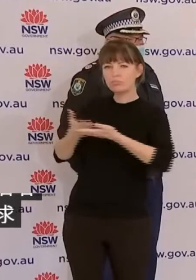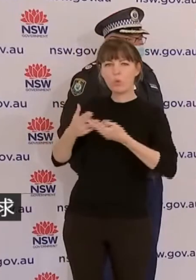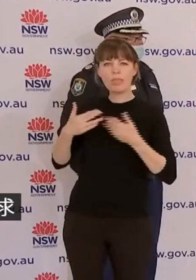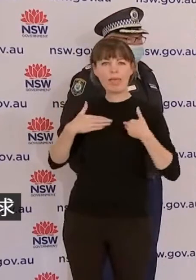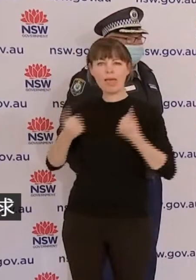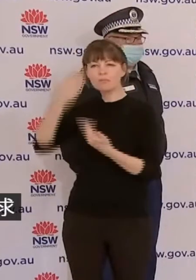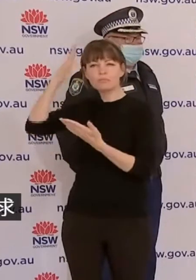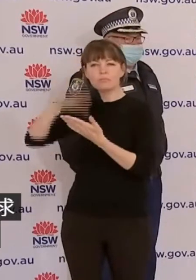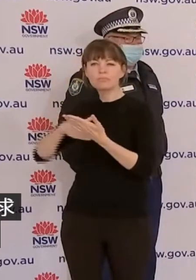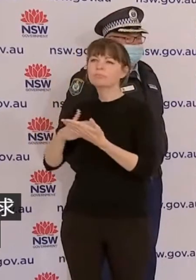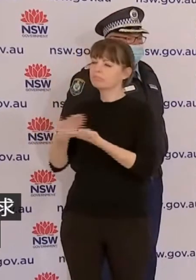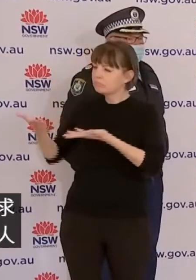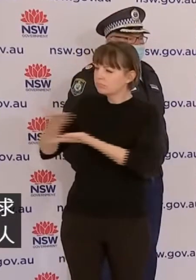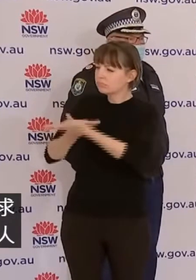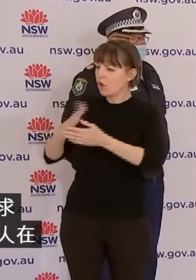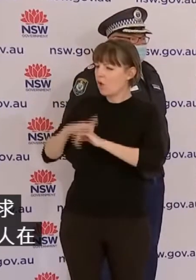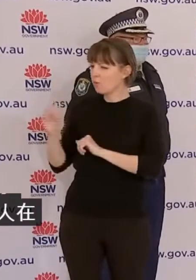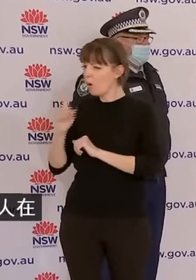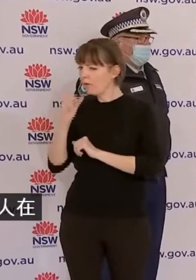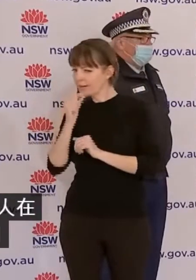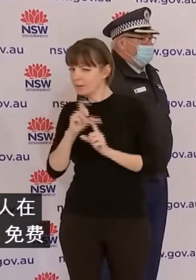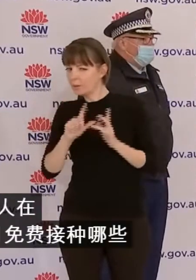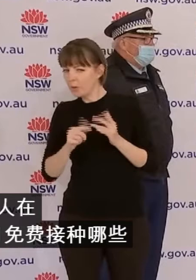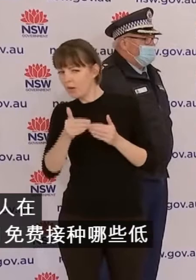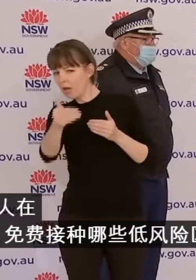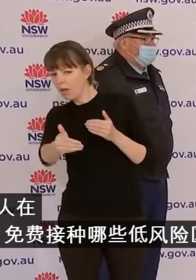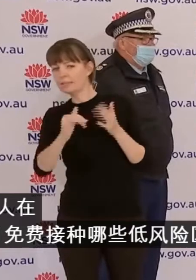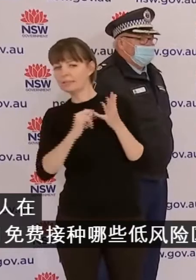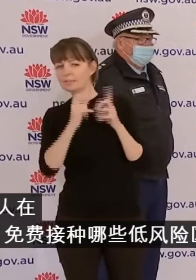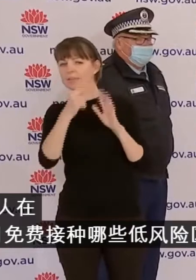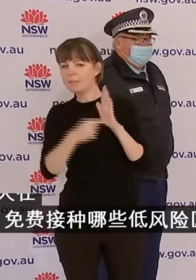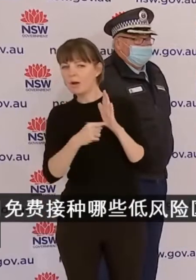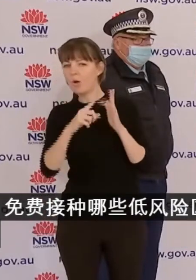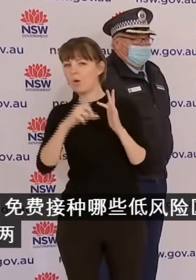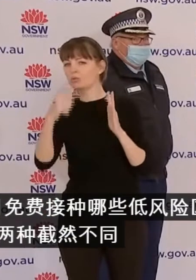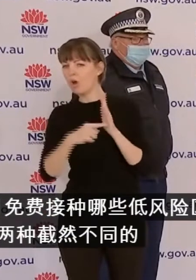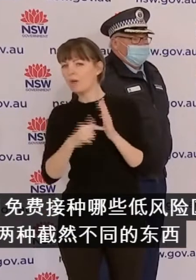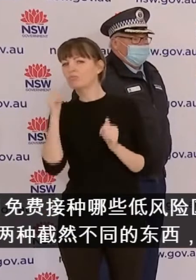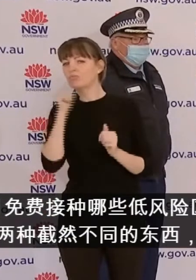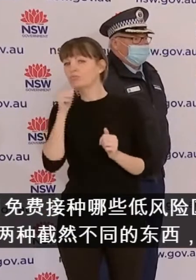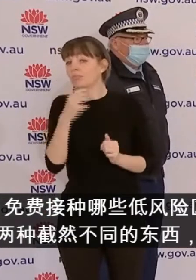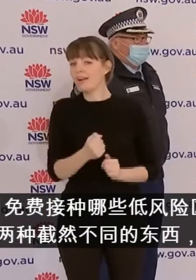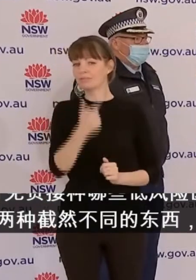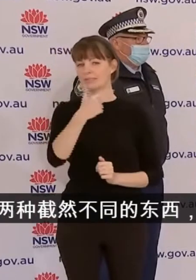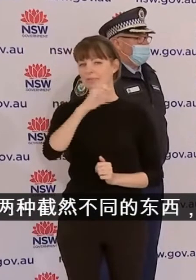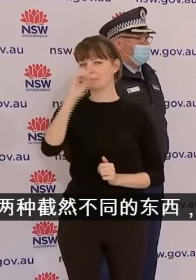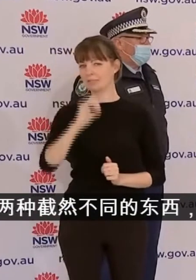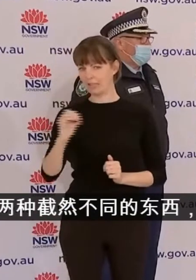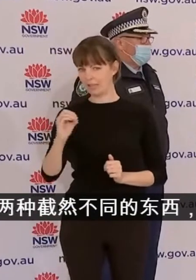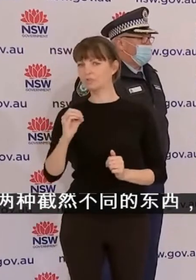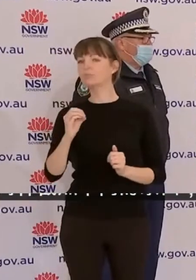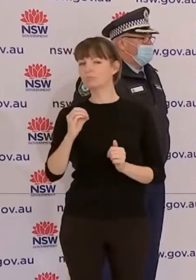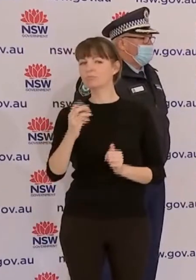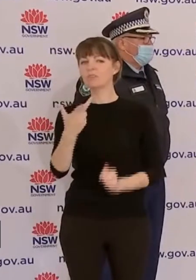been vaccinated to undertake freely in September and October. So please know that they are 2 very different things. So of